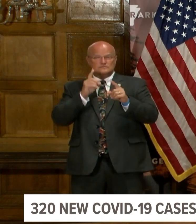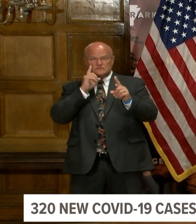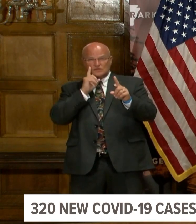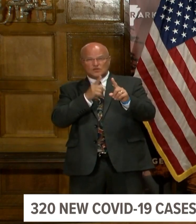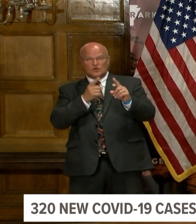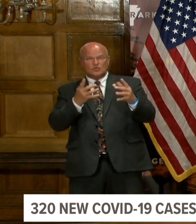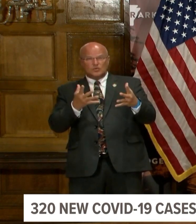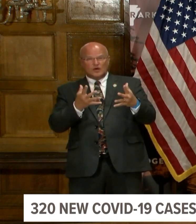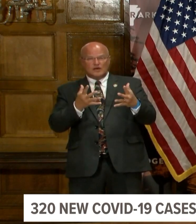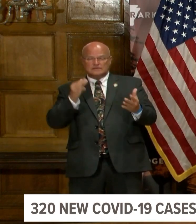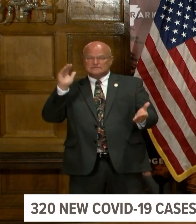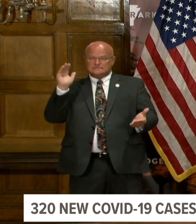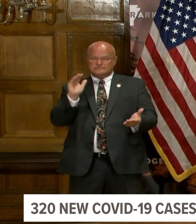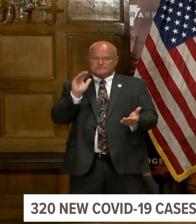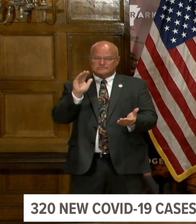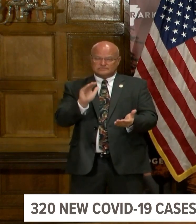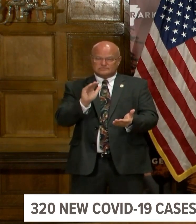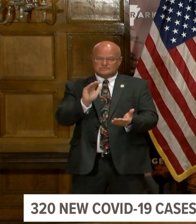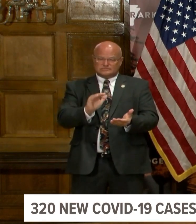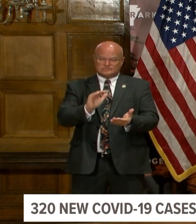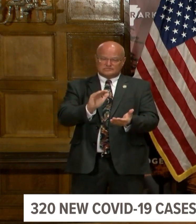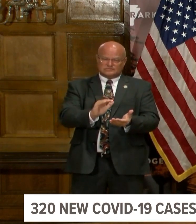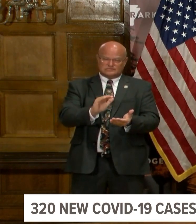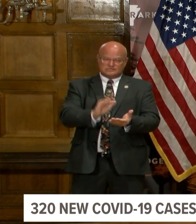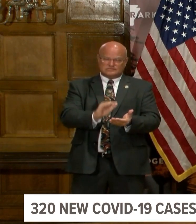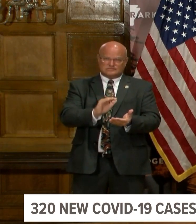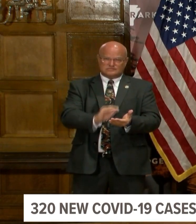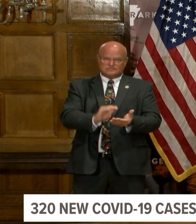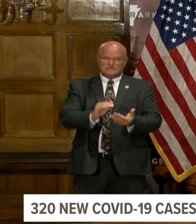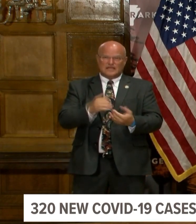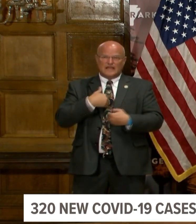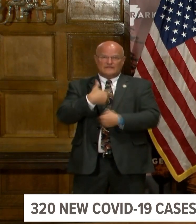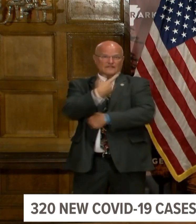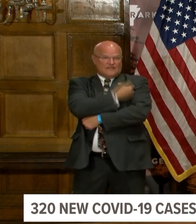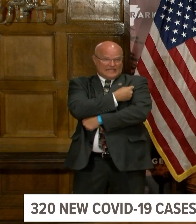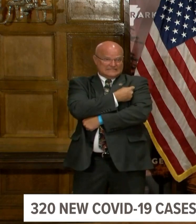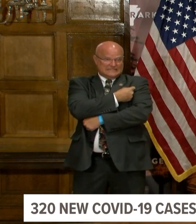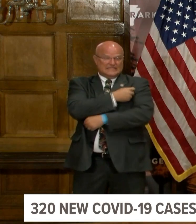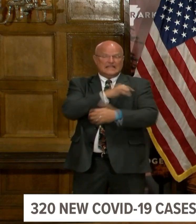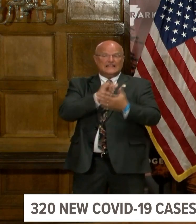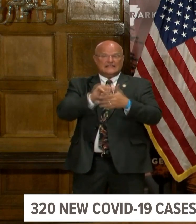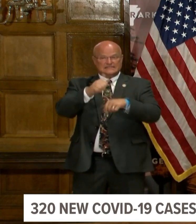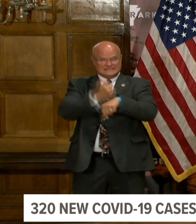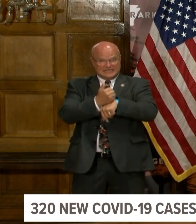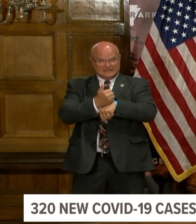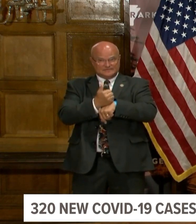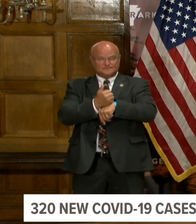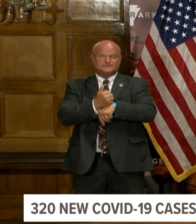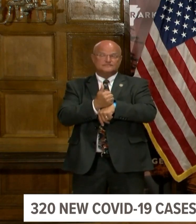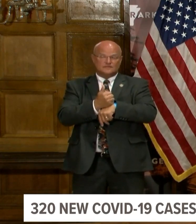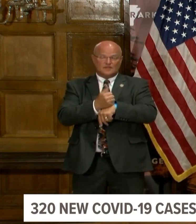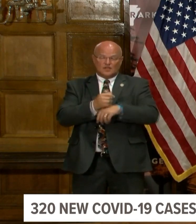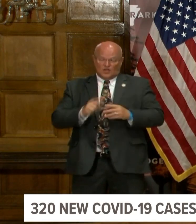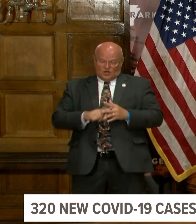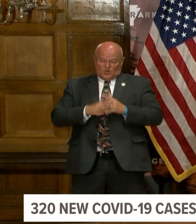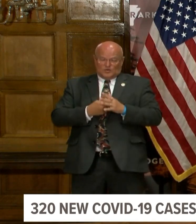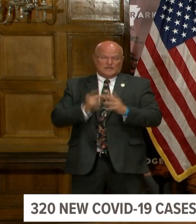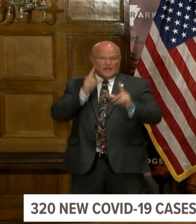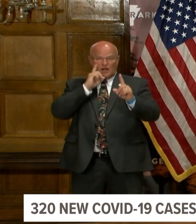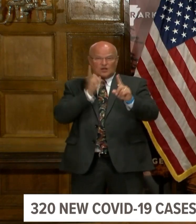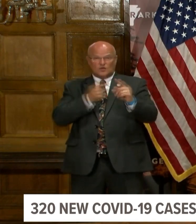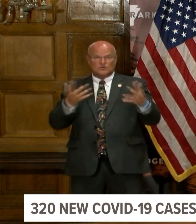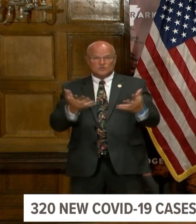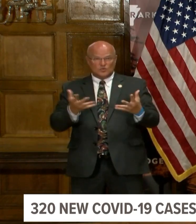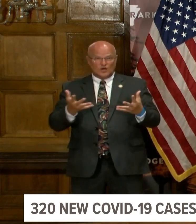You want to keep reducing them until you can get the vaccine that's in place. Originally, our goal